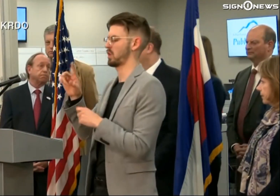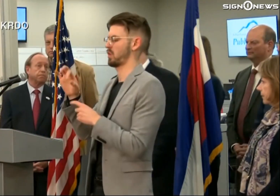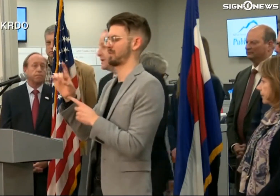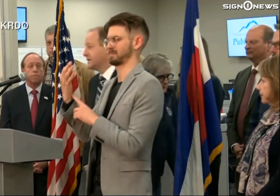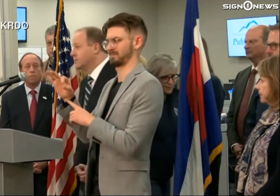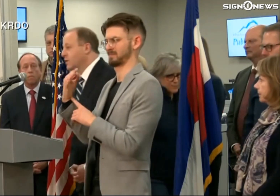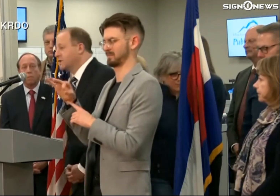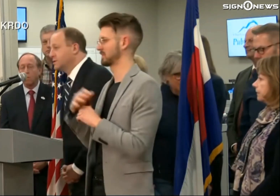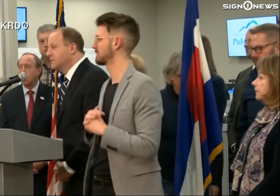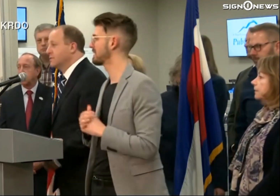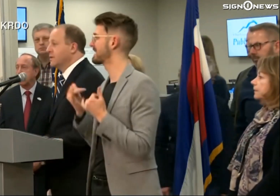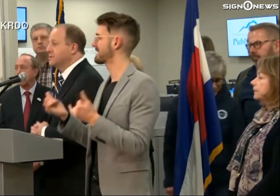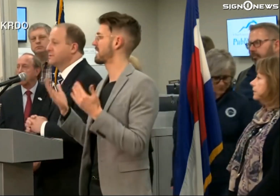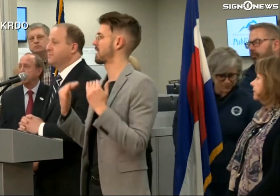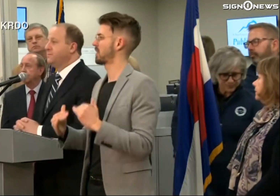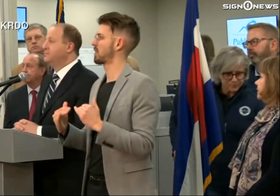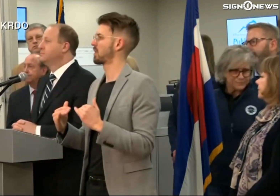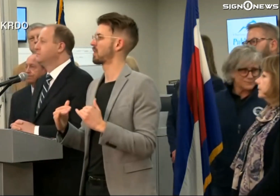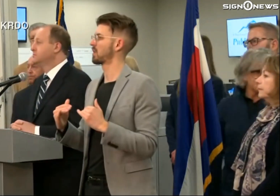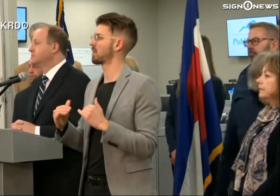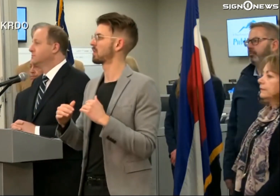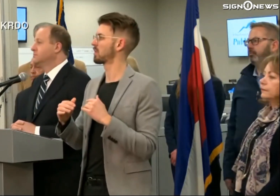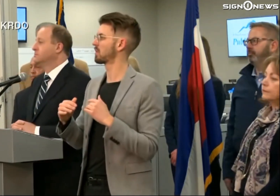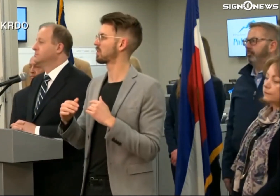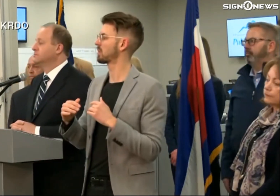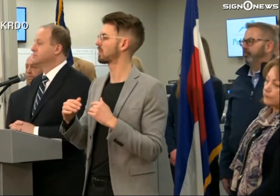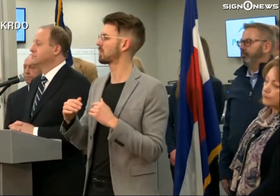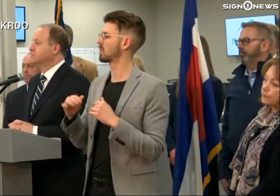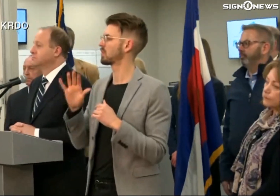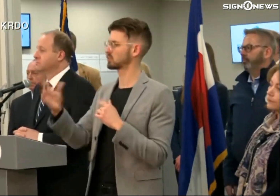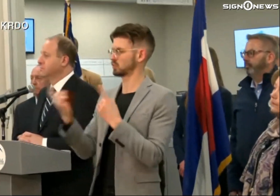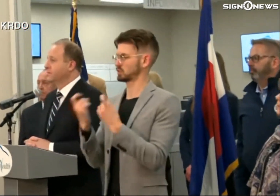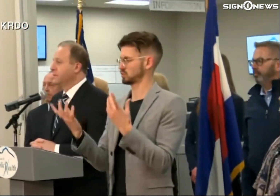We'll be happy to take some questions from the press.